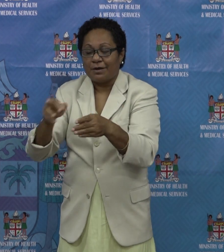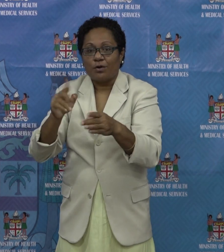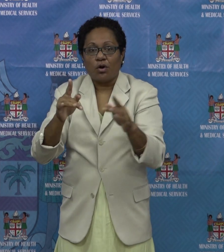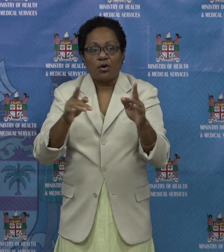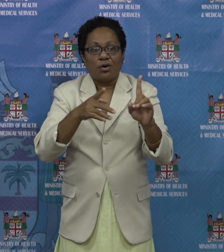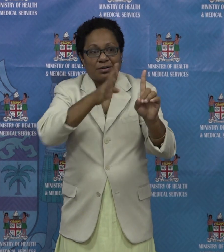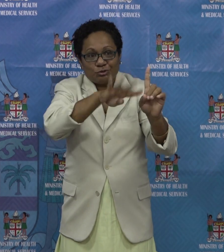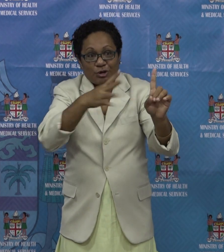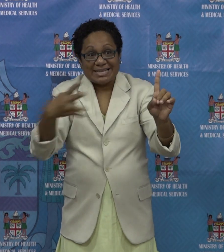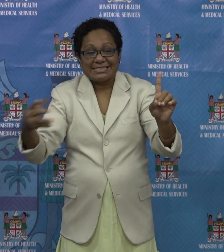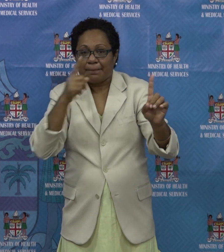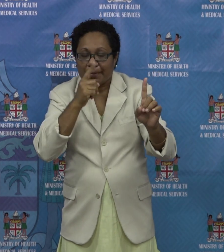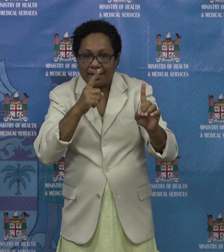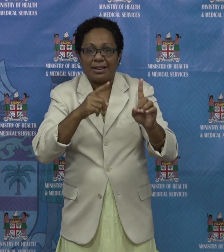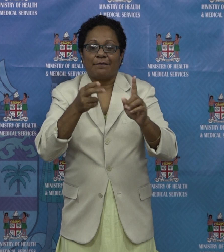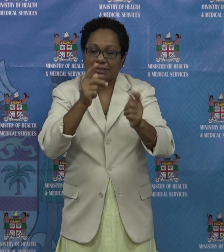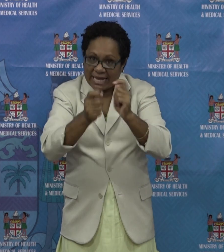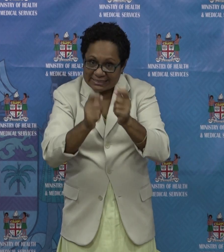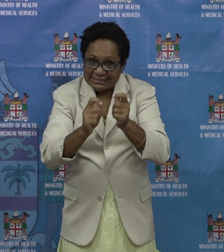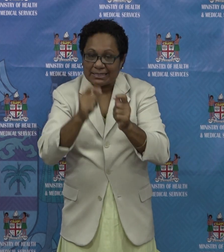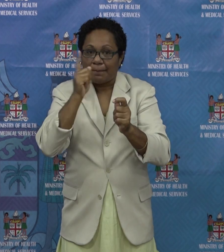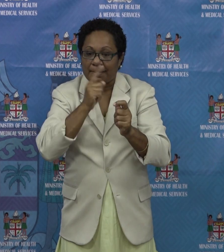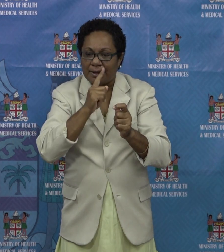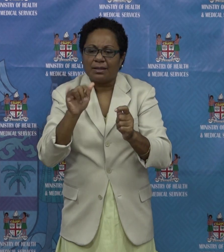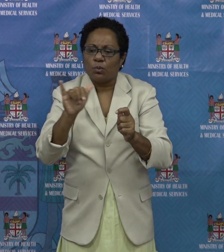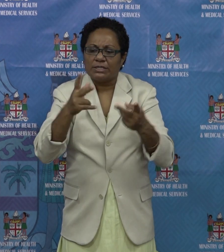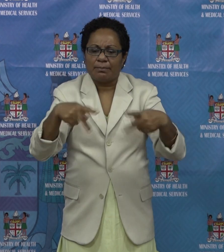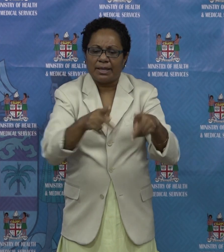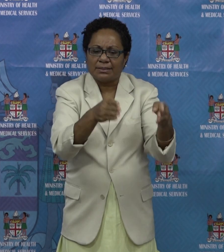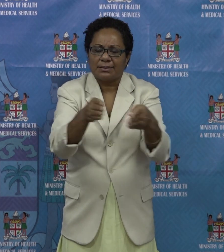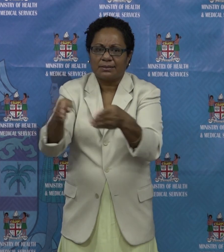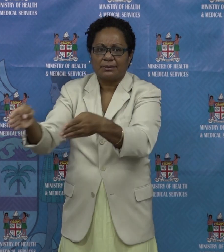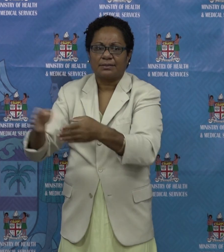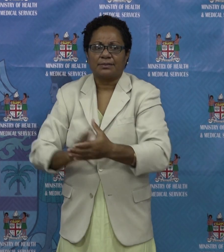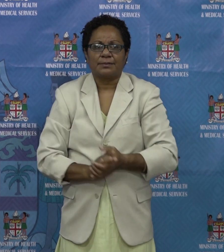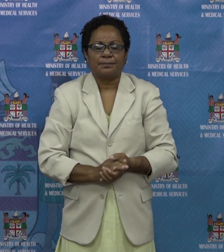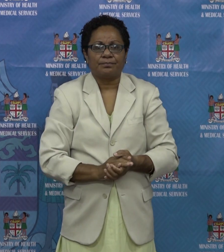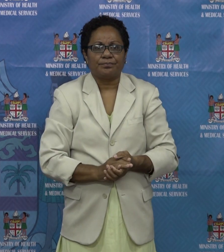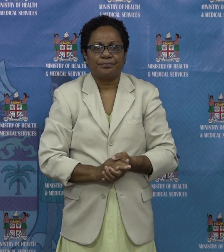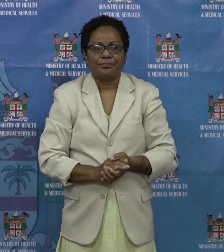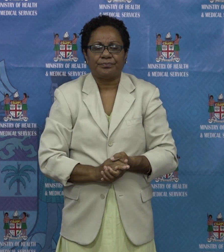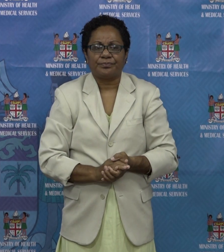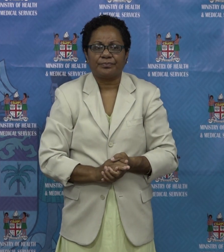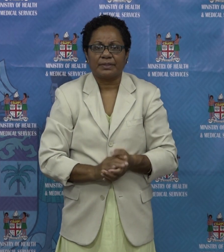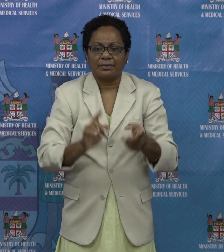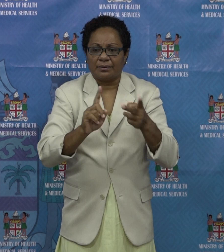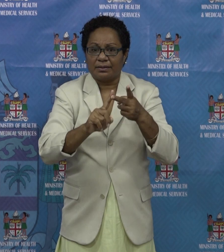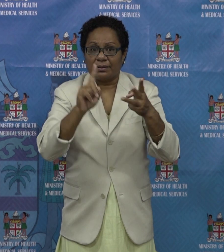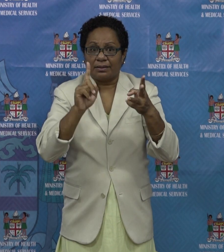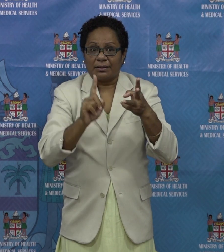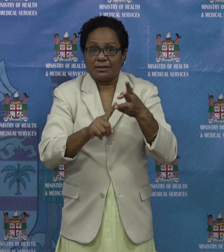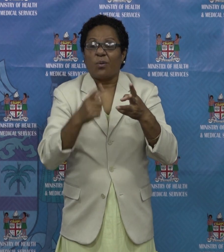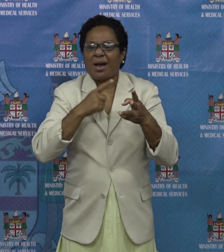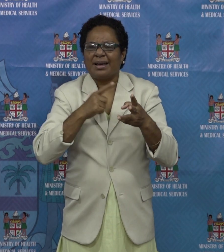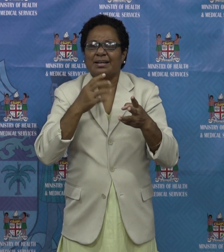your trace, swab, and test, as you explained? Can you give us a list of the locations where people can